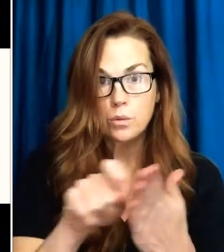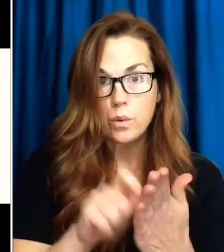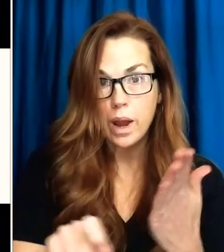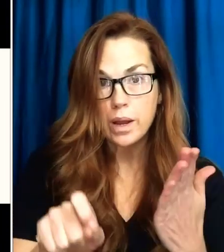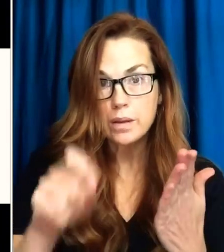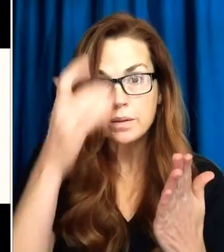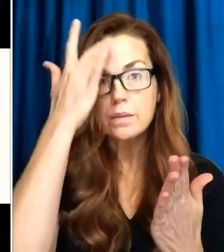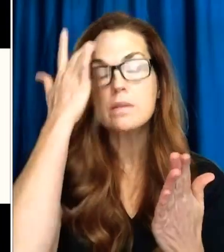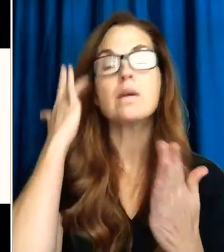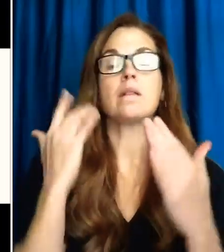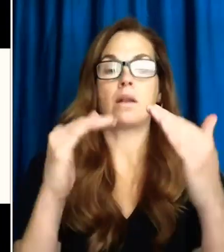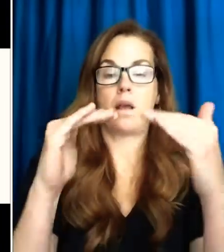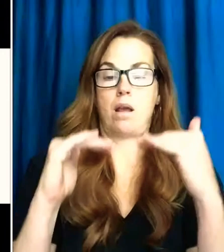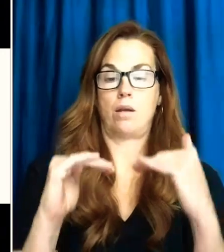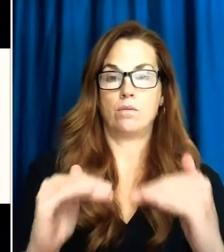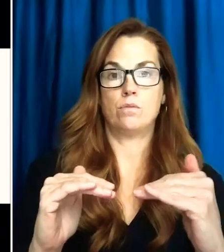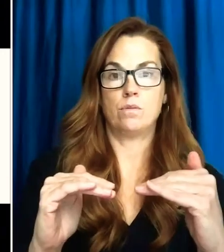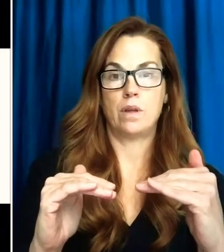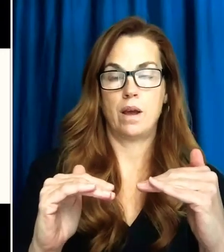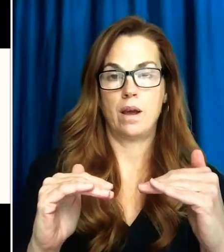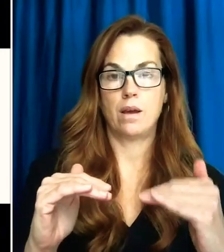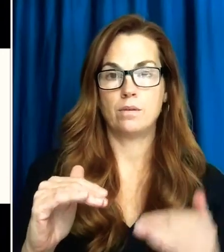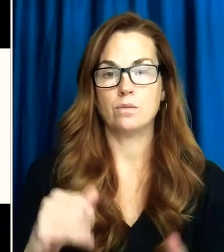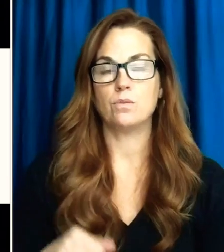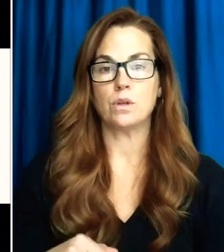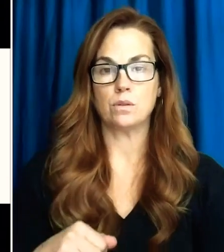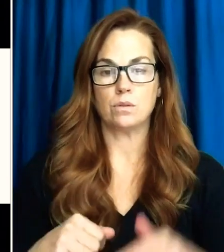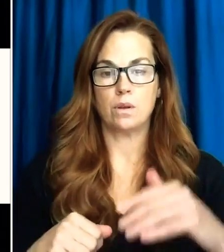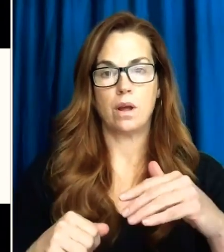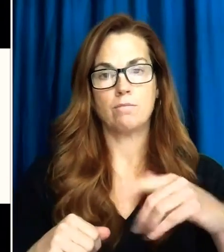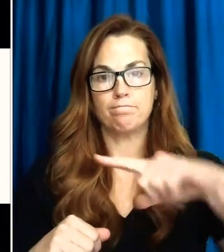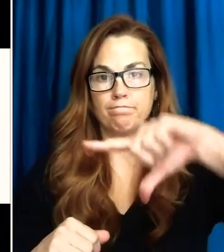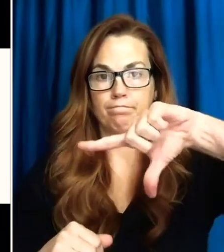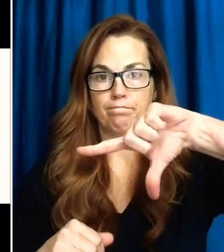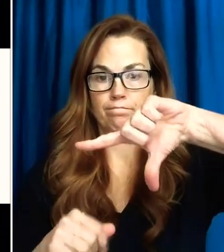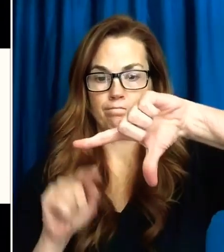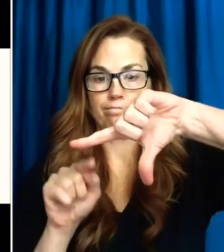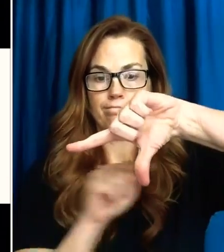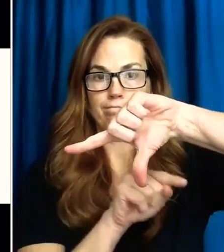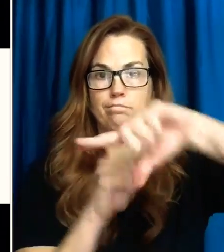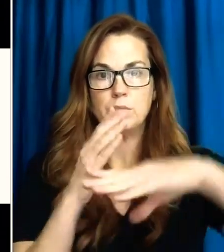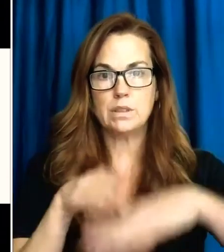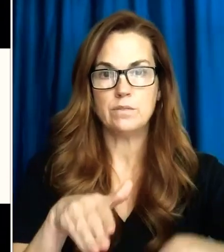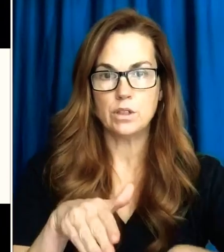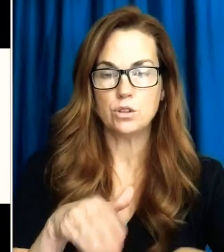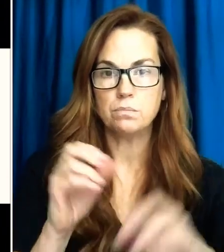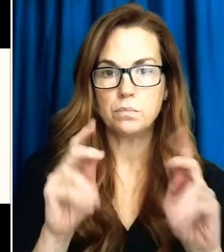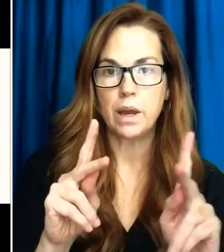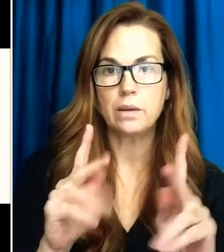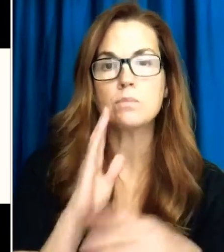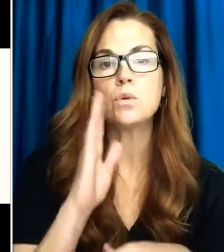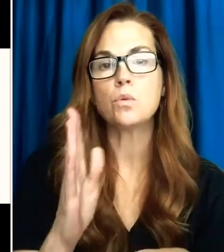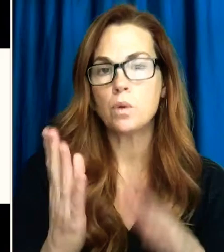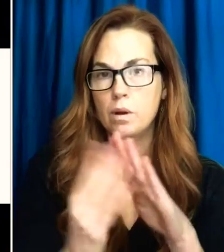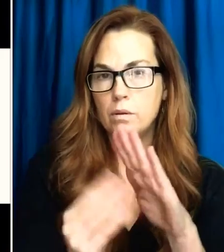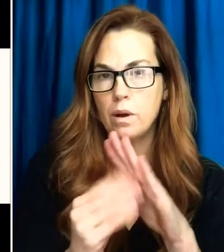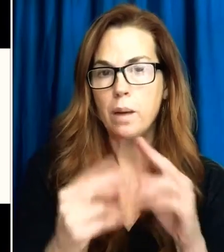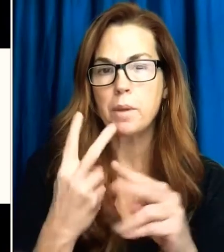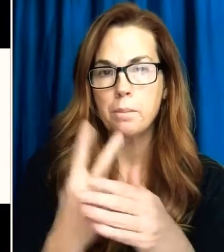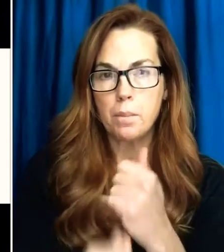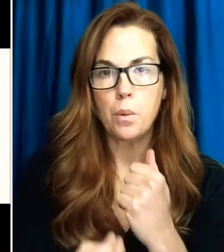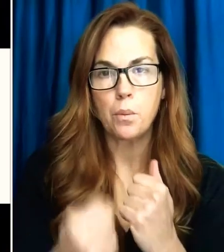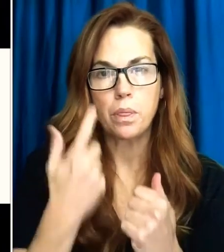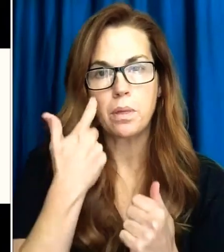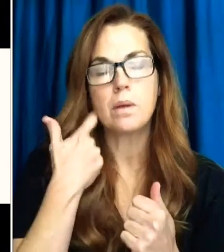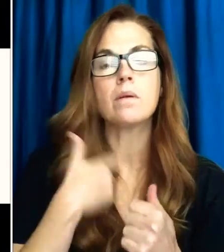garage. Okay, so you're going to copy the fraction and the division garage. There's going to be a bunch of extra little boxes all around this division